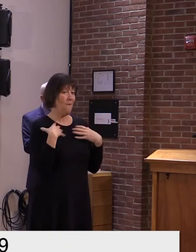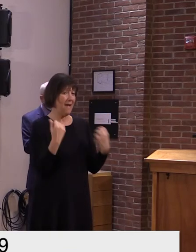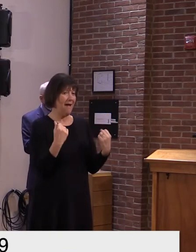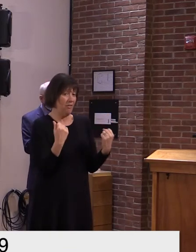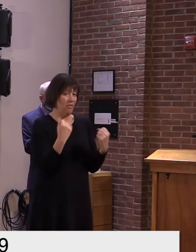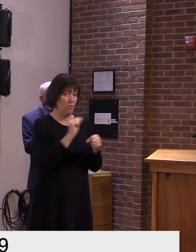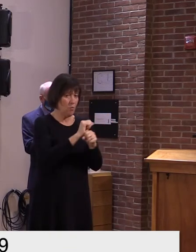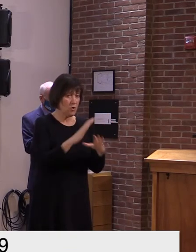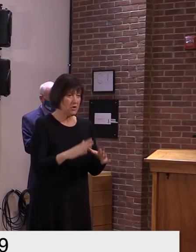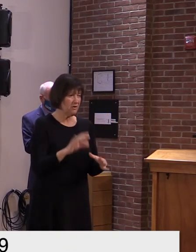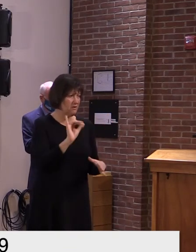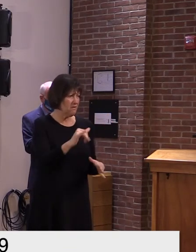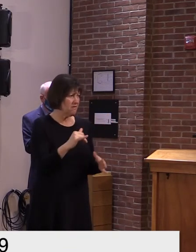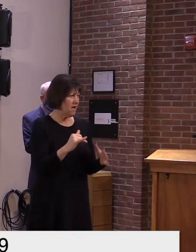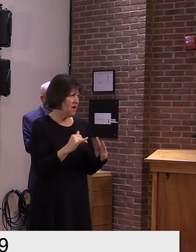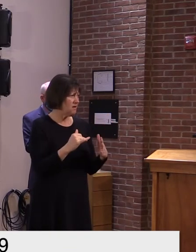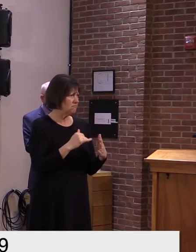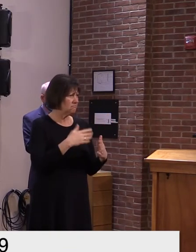being a frontline health worker.